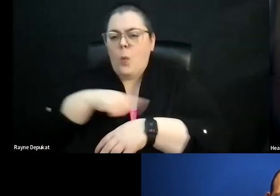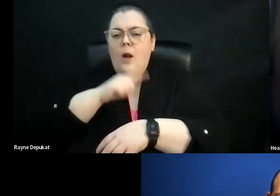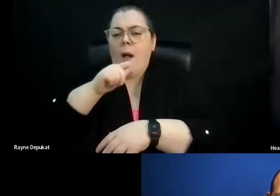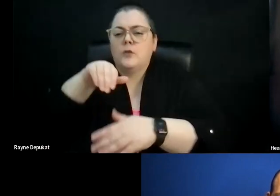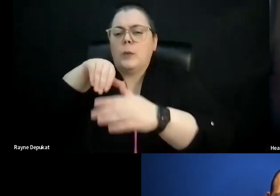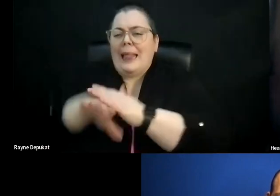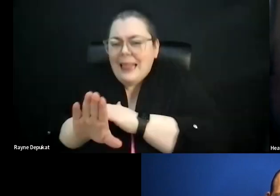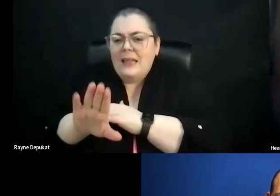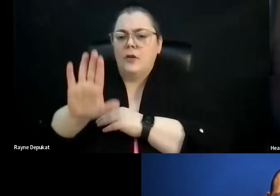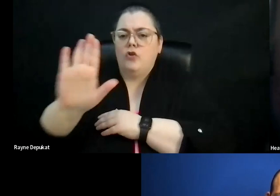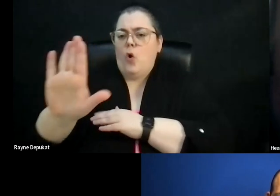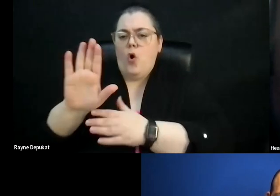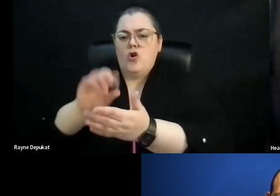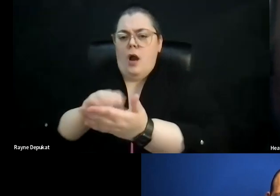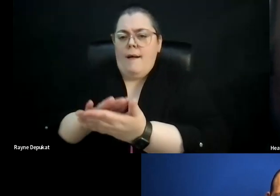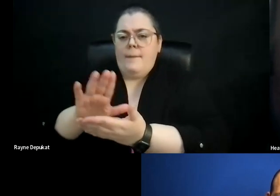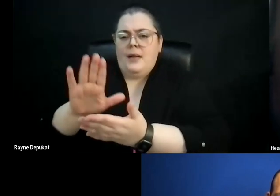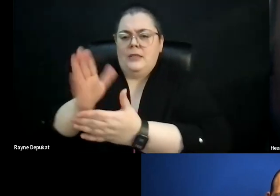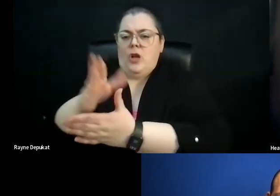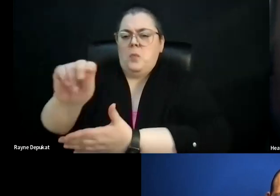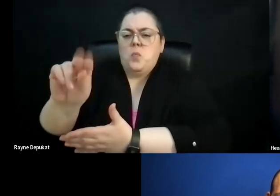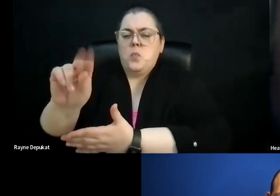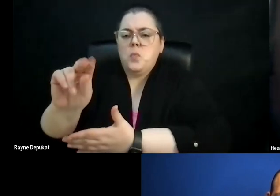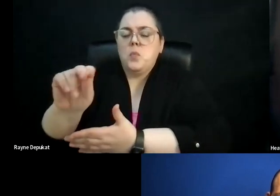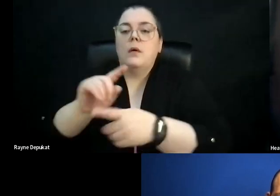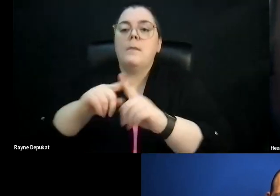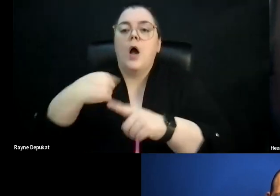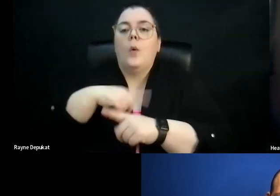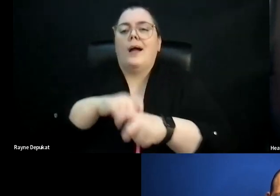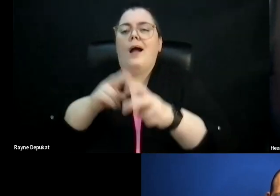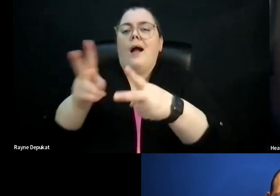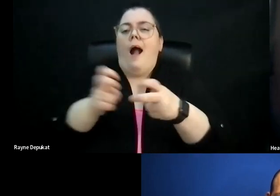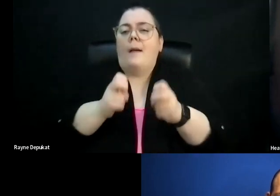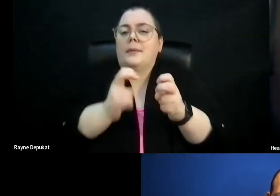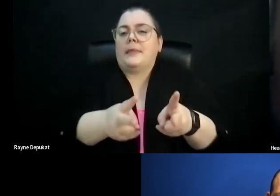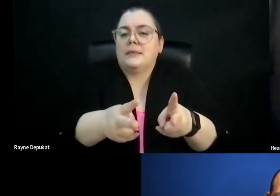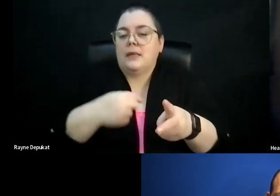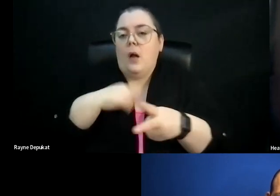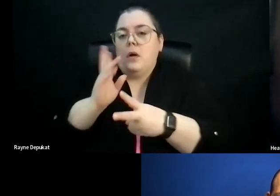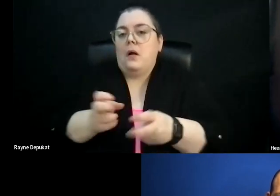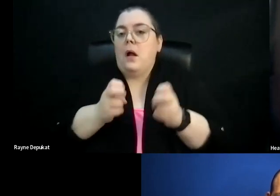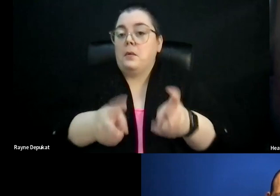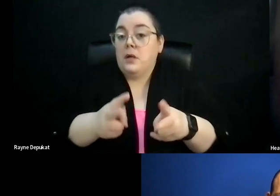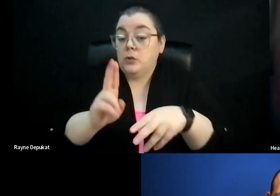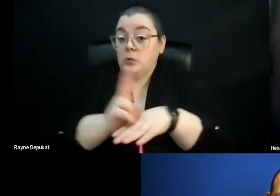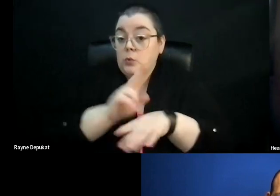So if that group doesn't mind, I won't go into your document, your shared document. I'm not going to touch it, but I will copy and